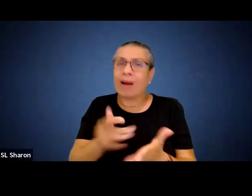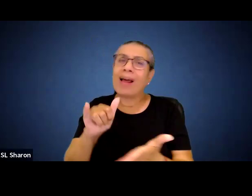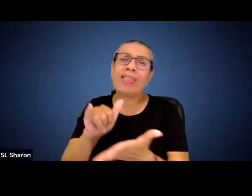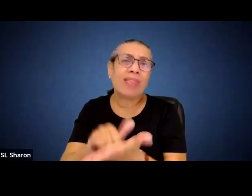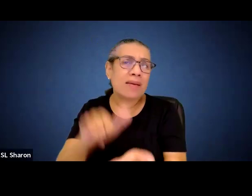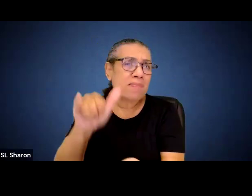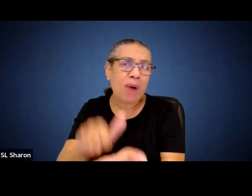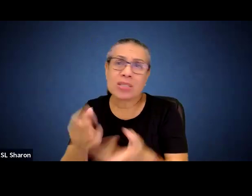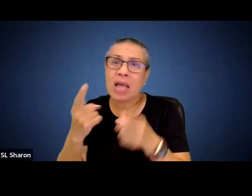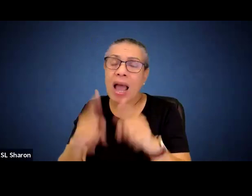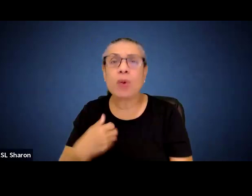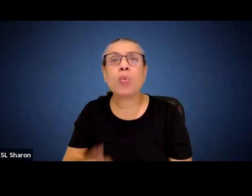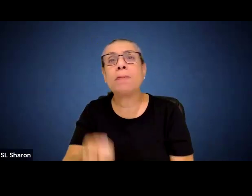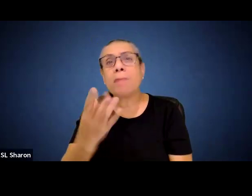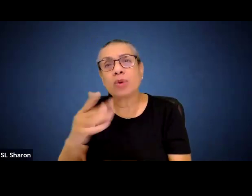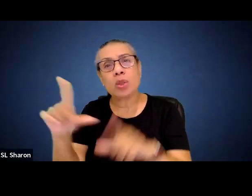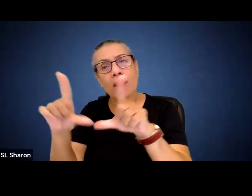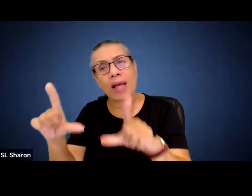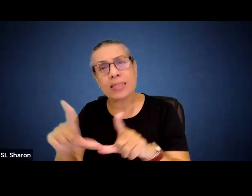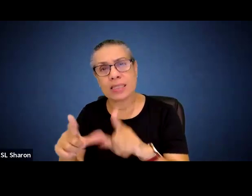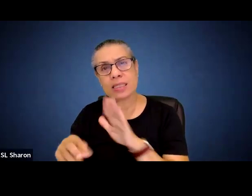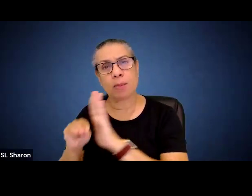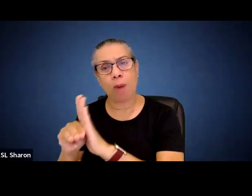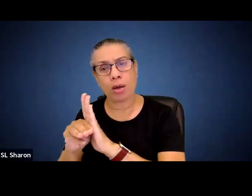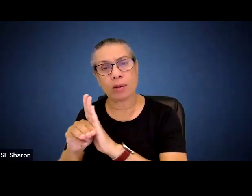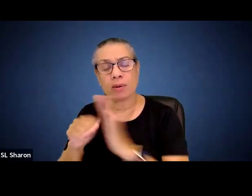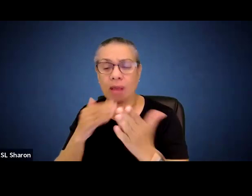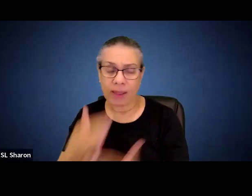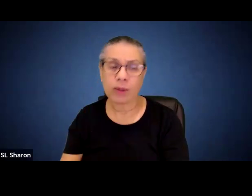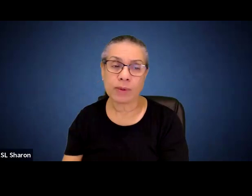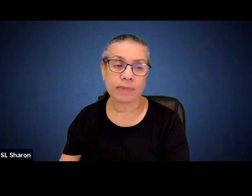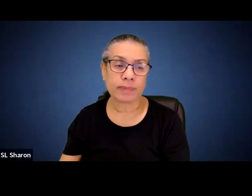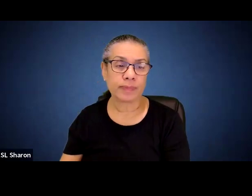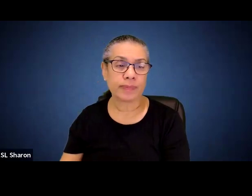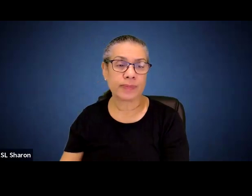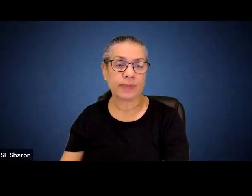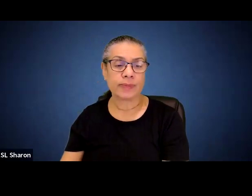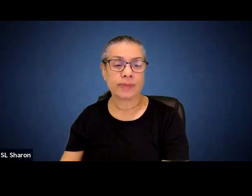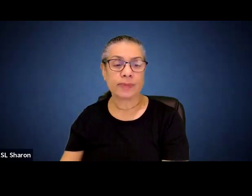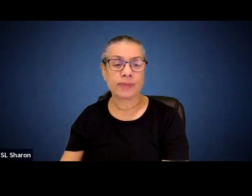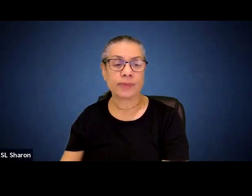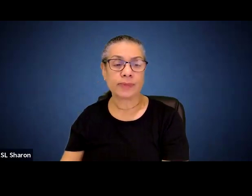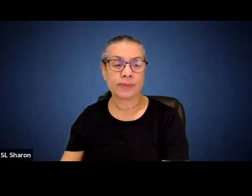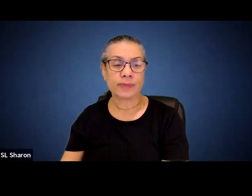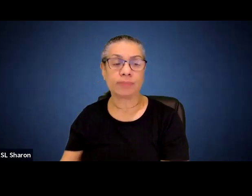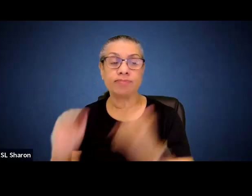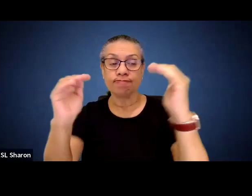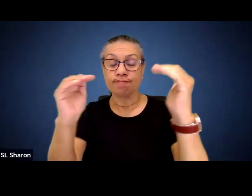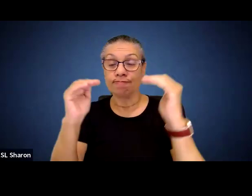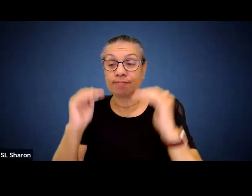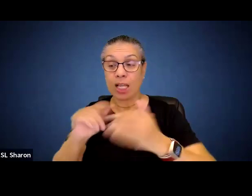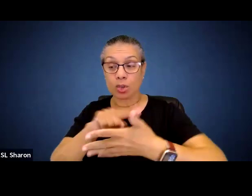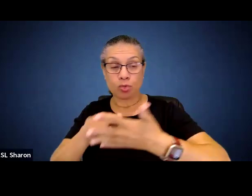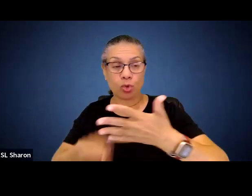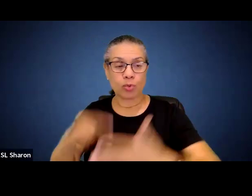happen under the multiple license model. Thank you. Thank you very much. The next group of speakers